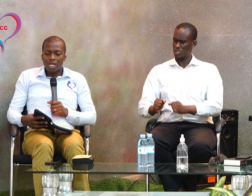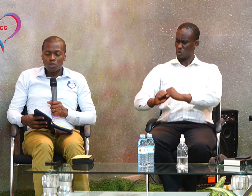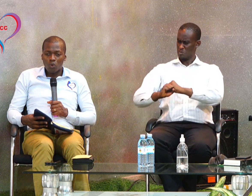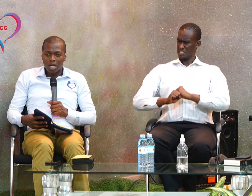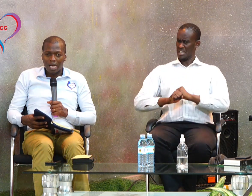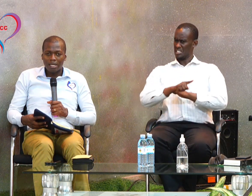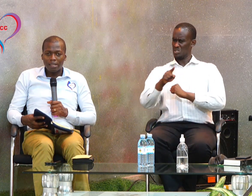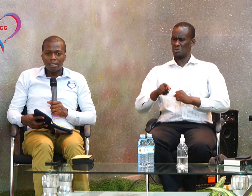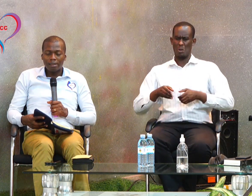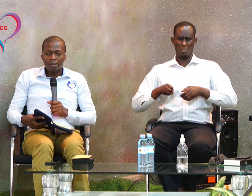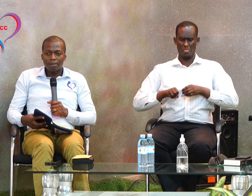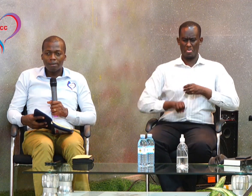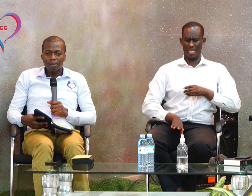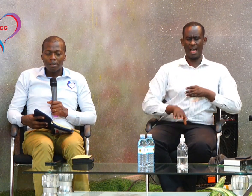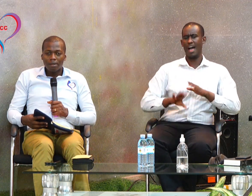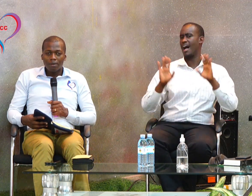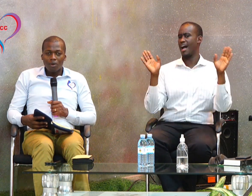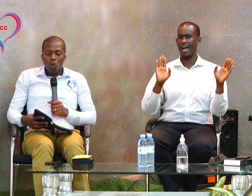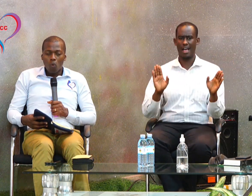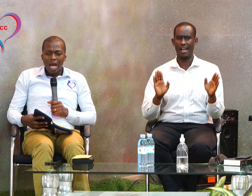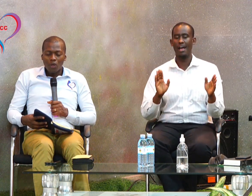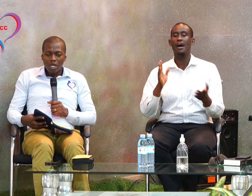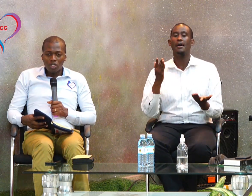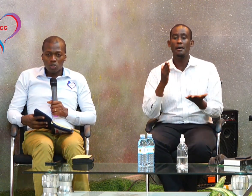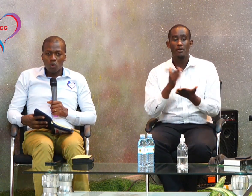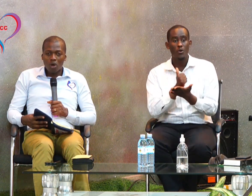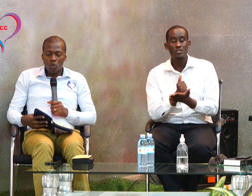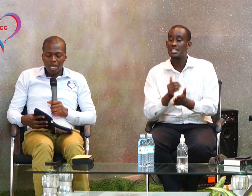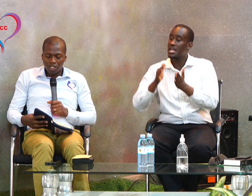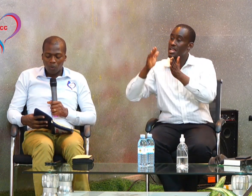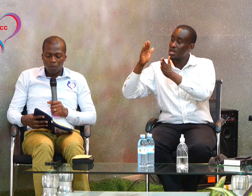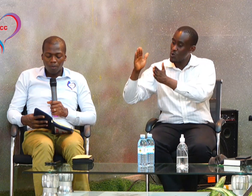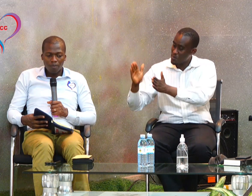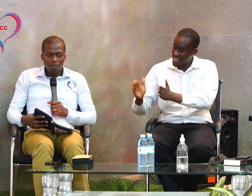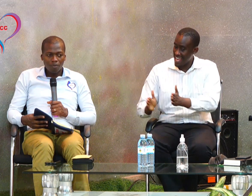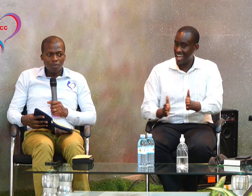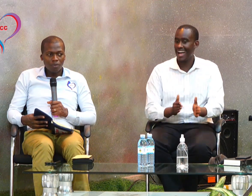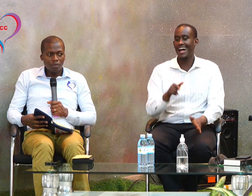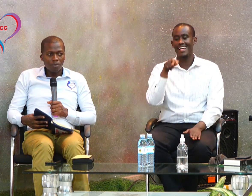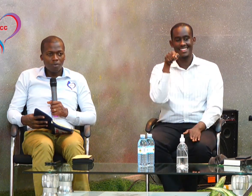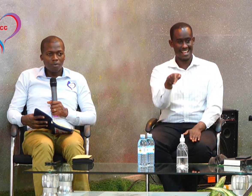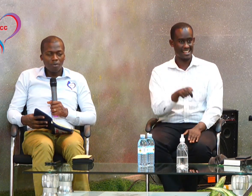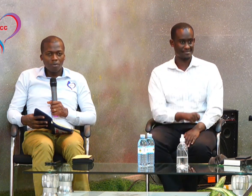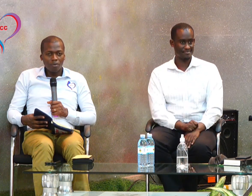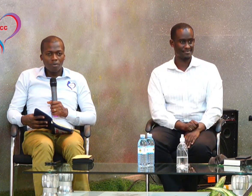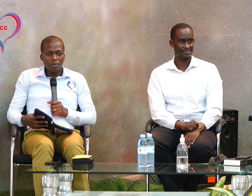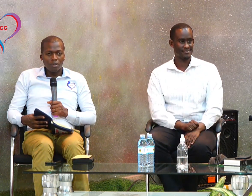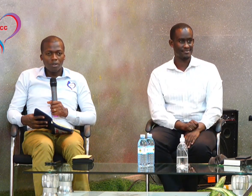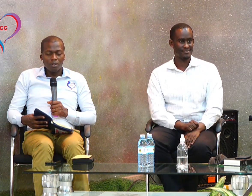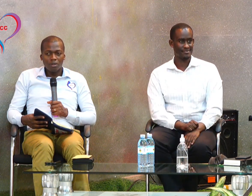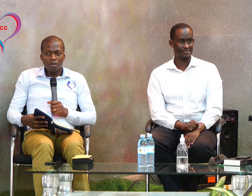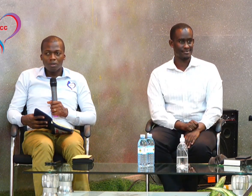lwe ne lutasoboka? There was a cause for that. Waliwo ensonga ku lw'ekyo. Have you ever taken the initiative